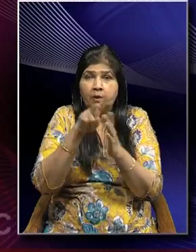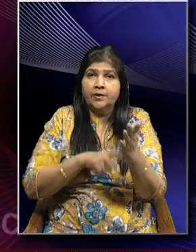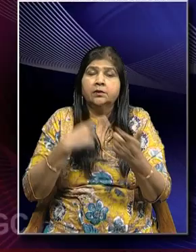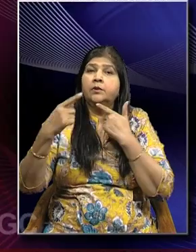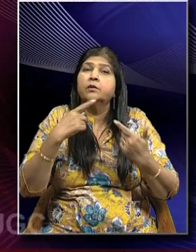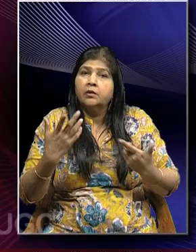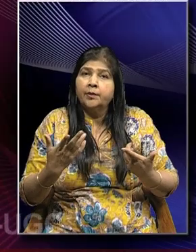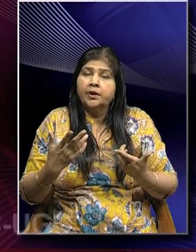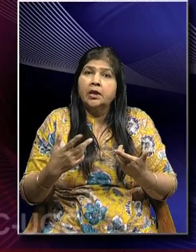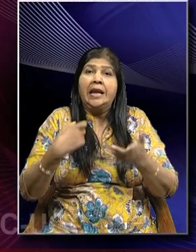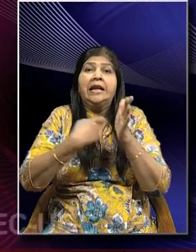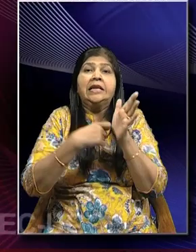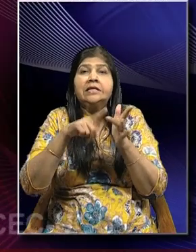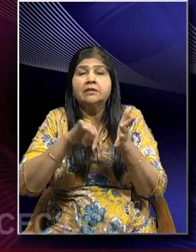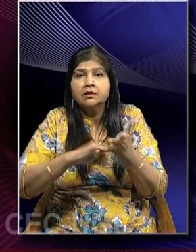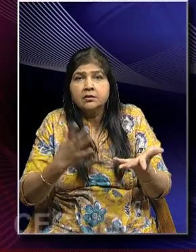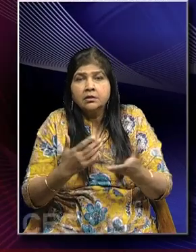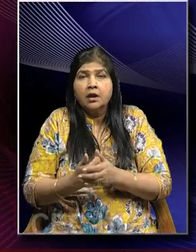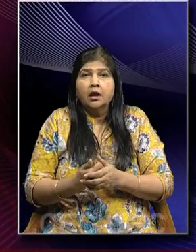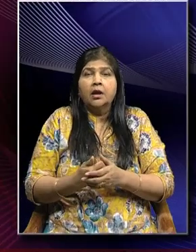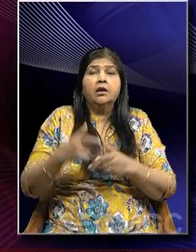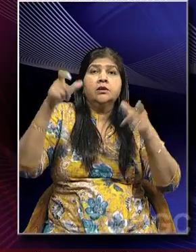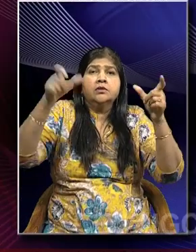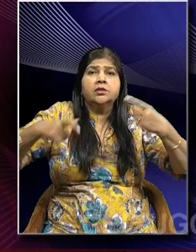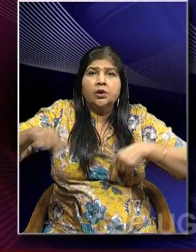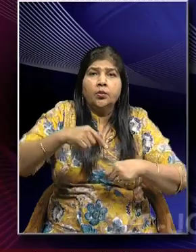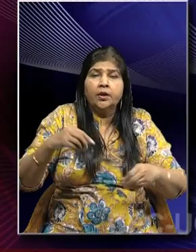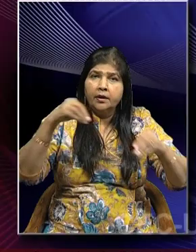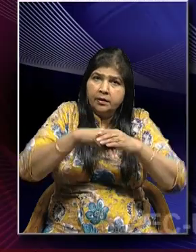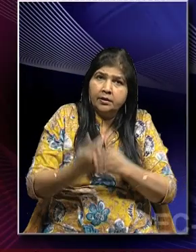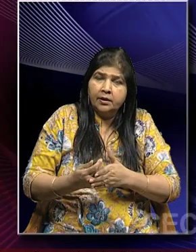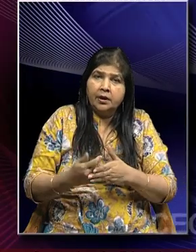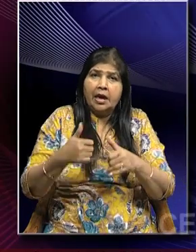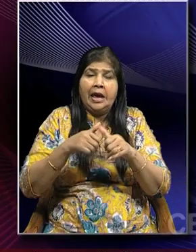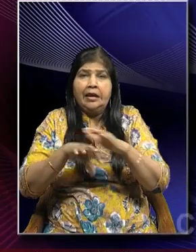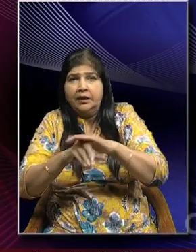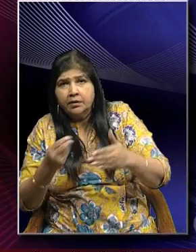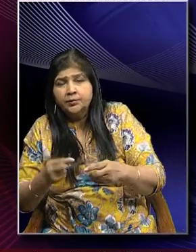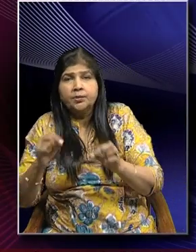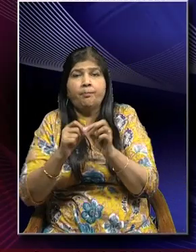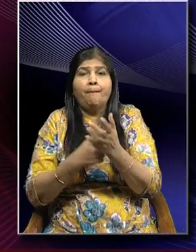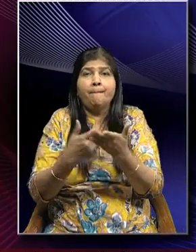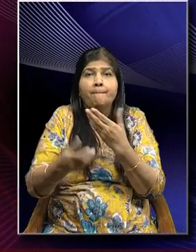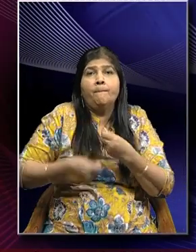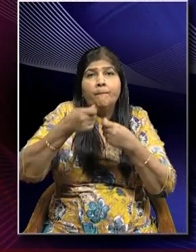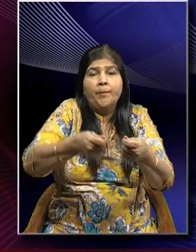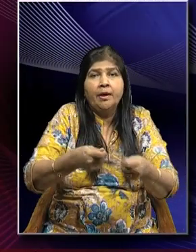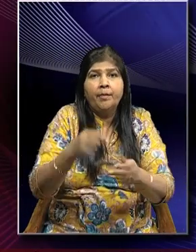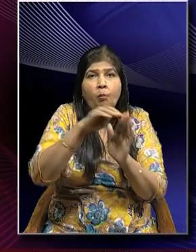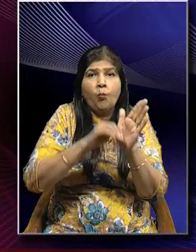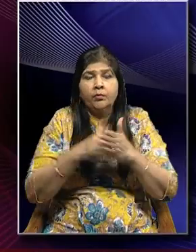about risk management systems, stakeholder engagement, anti-corruption and anti-bribery policies. What kind